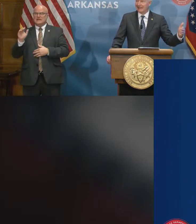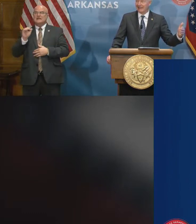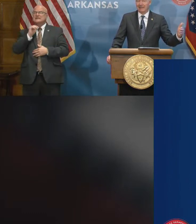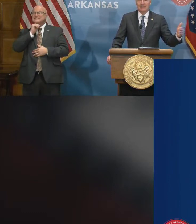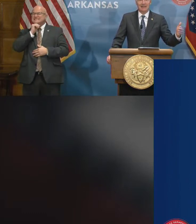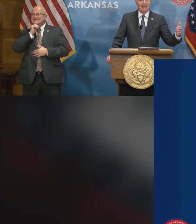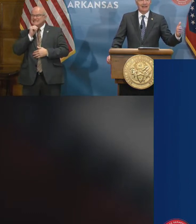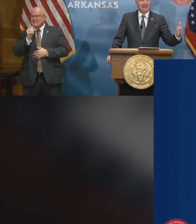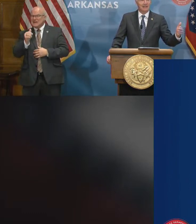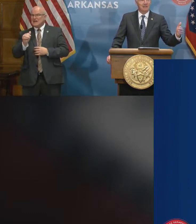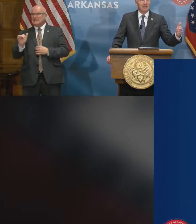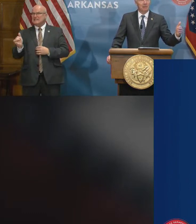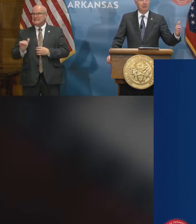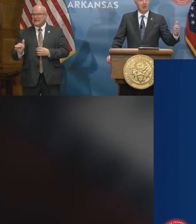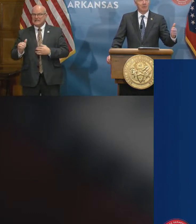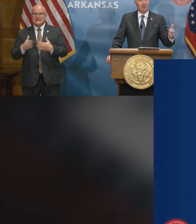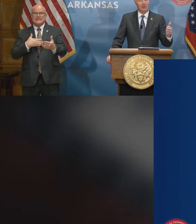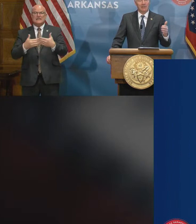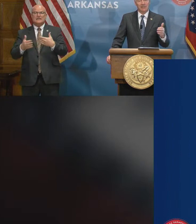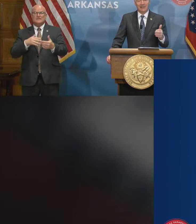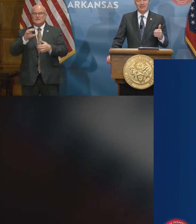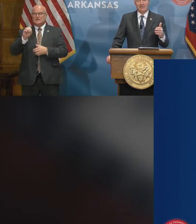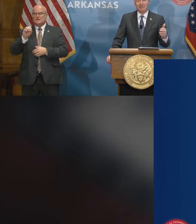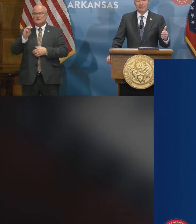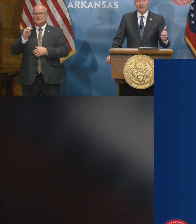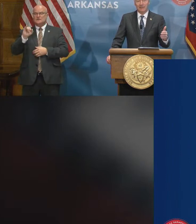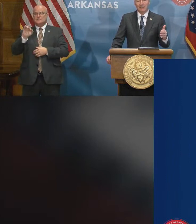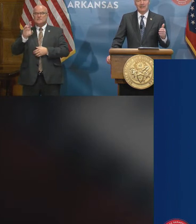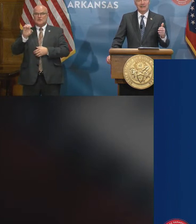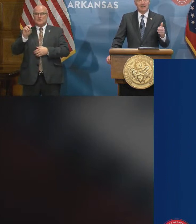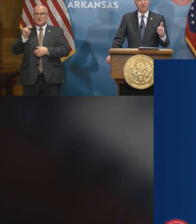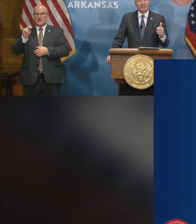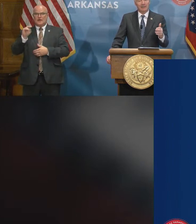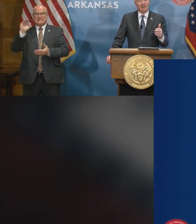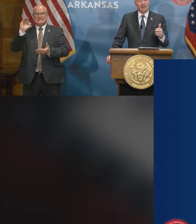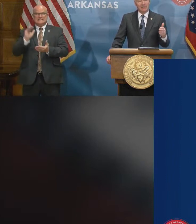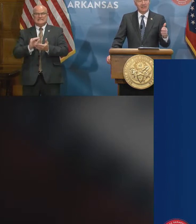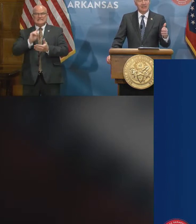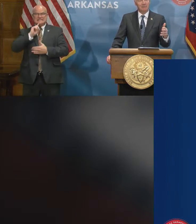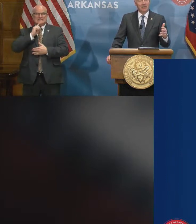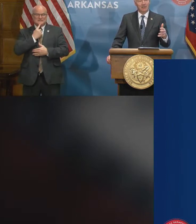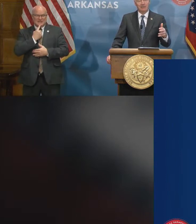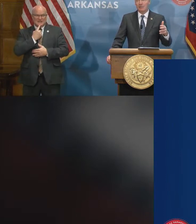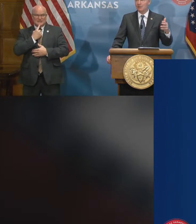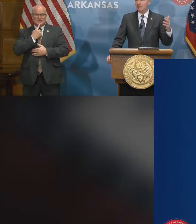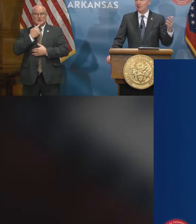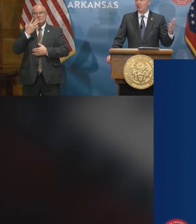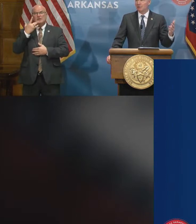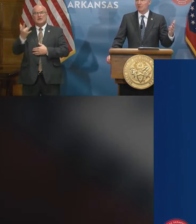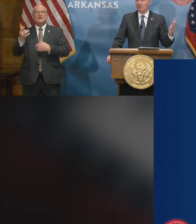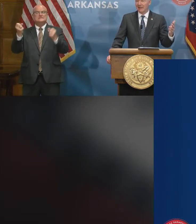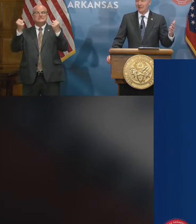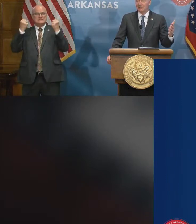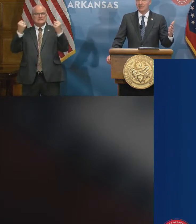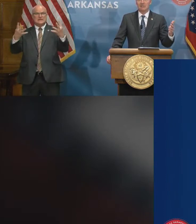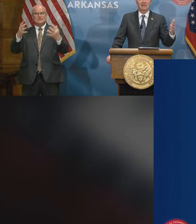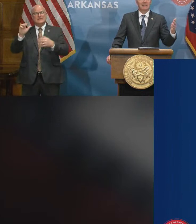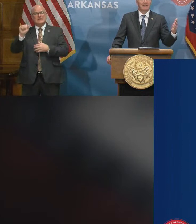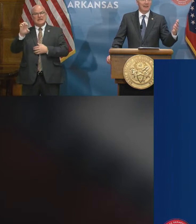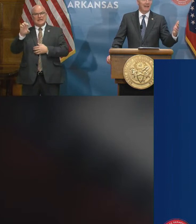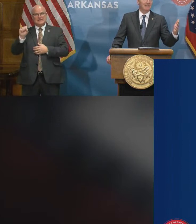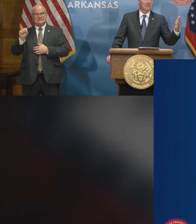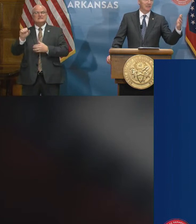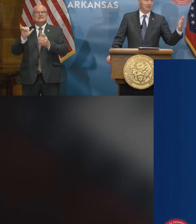to be likely, and even though Omicron is less severe, we are seeing, because of the sheer volume of